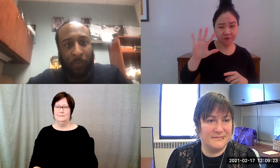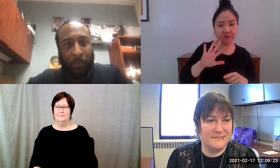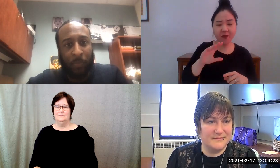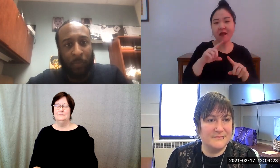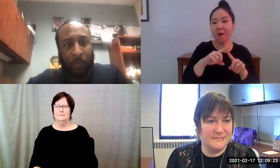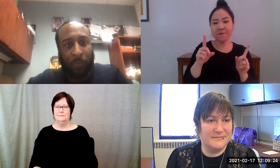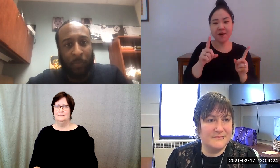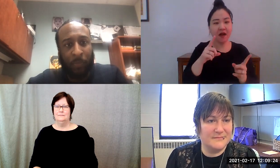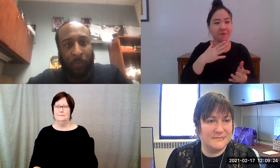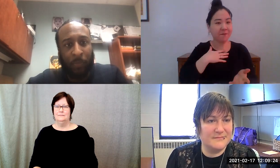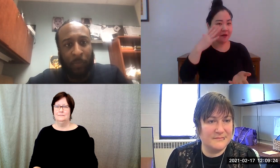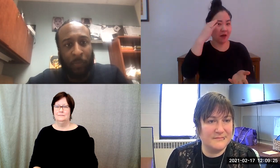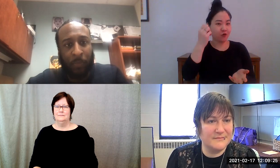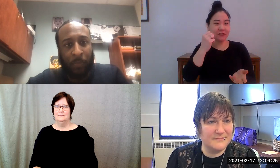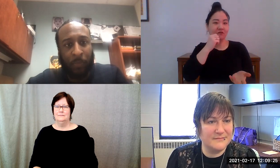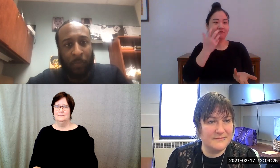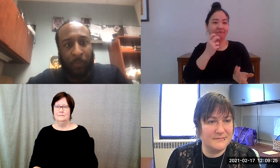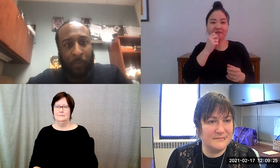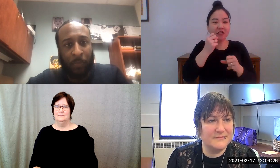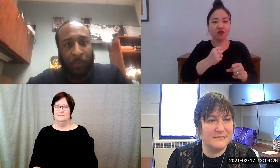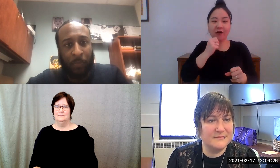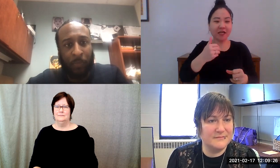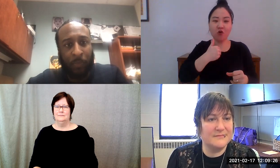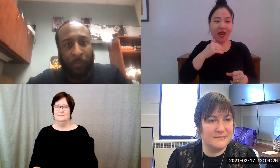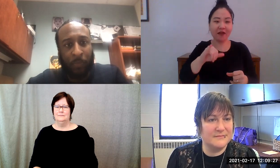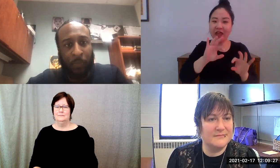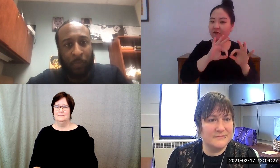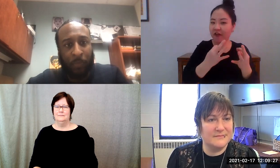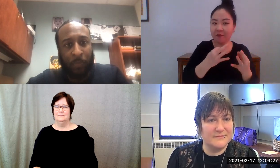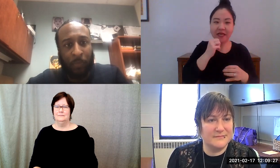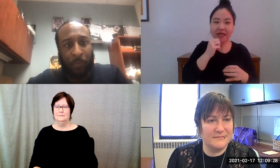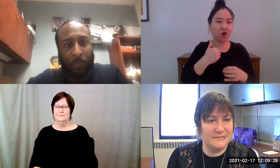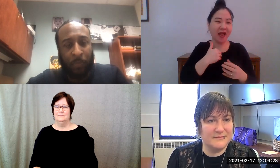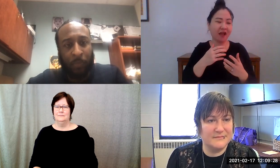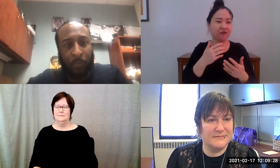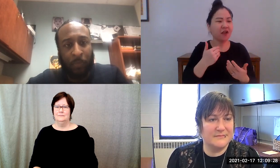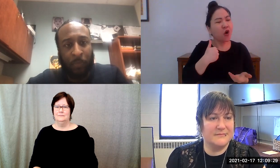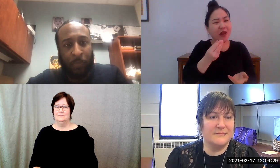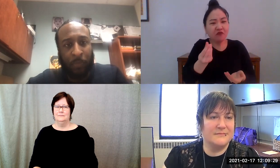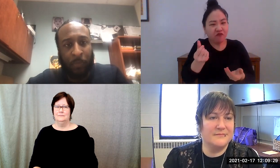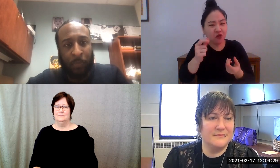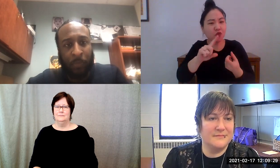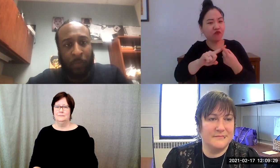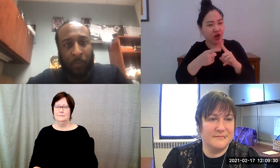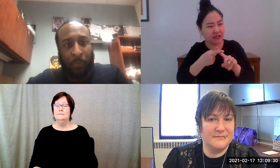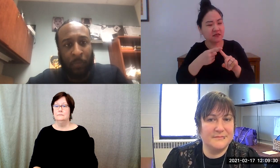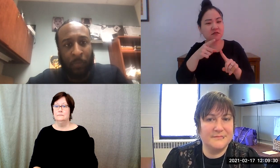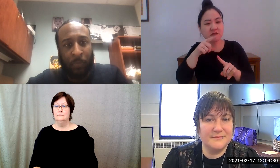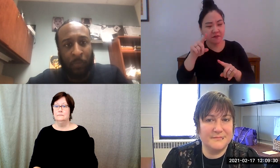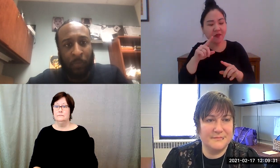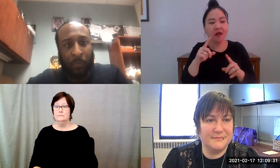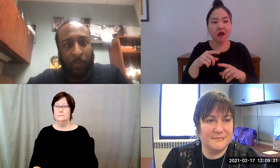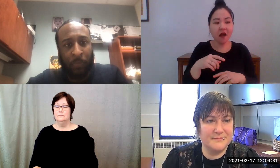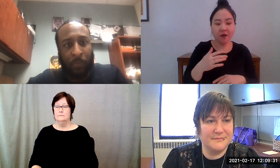12, but my memories are not strong. I don't have that family. We have a few